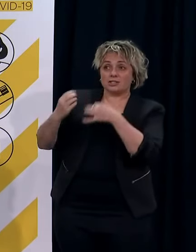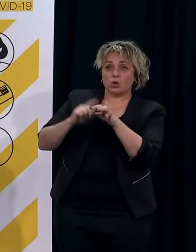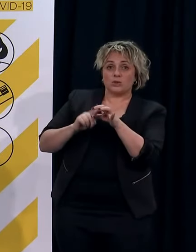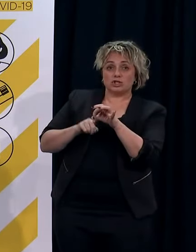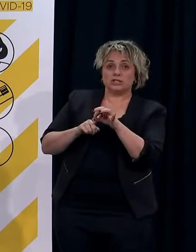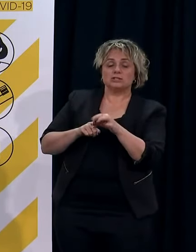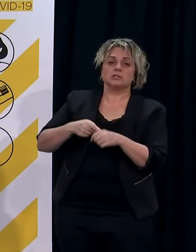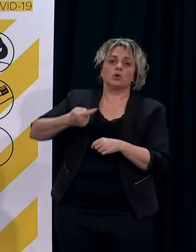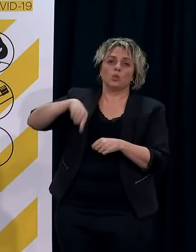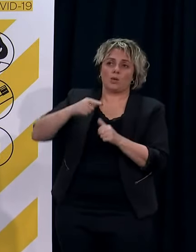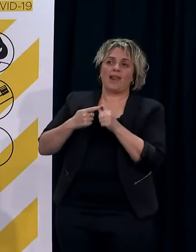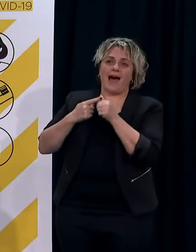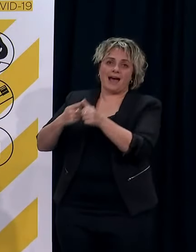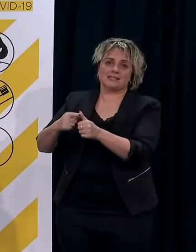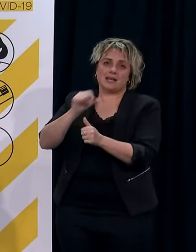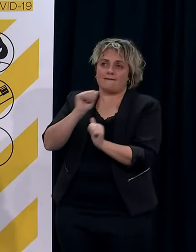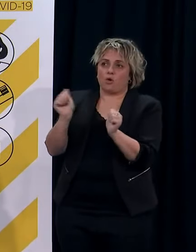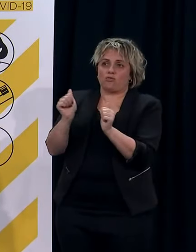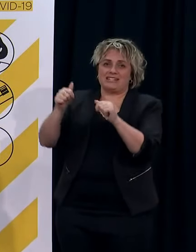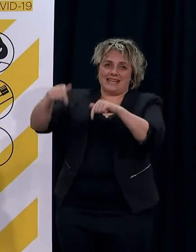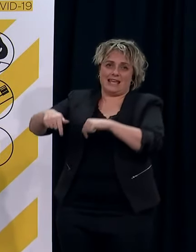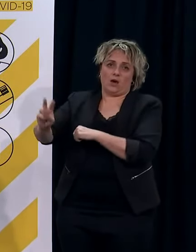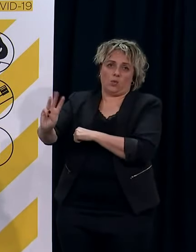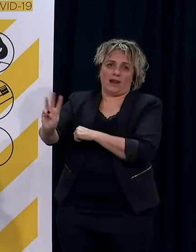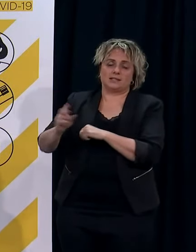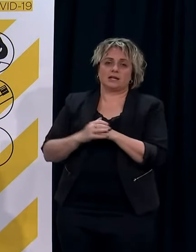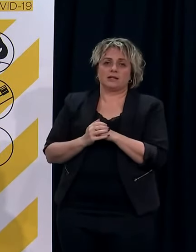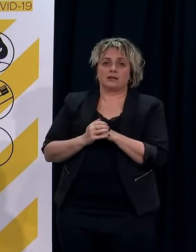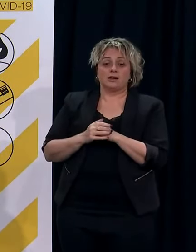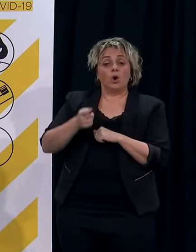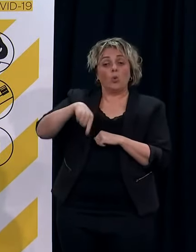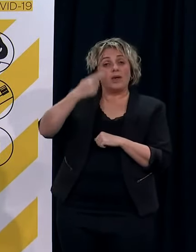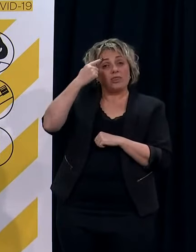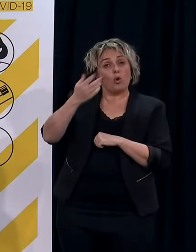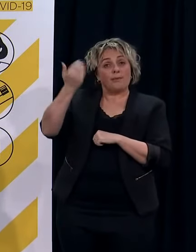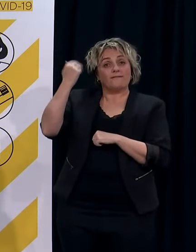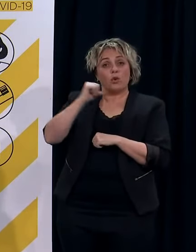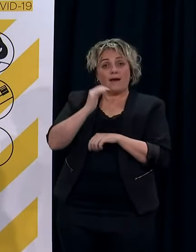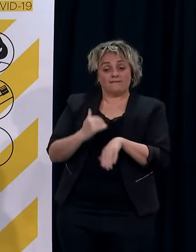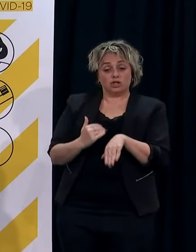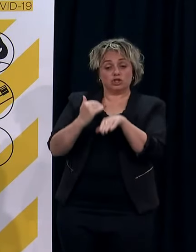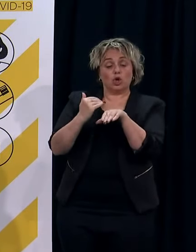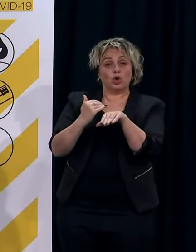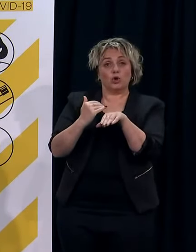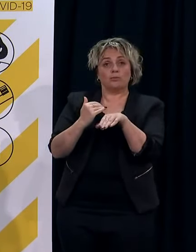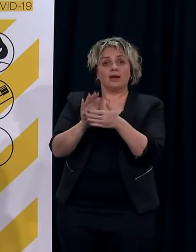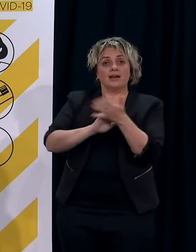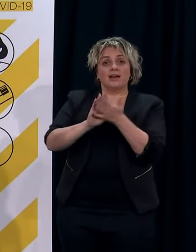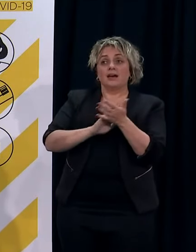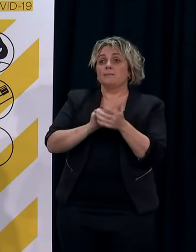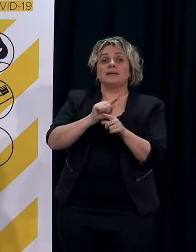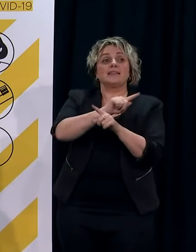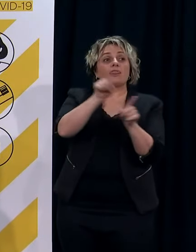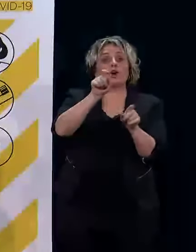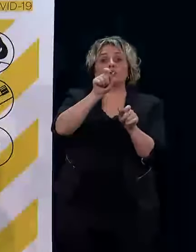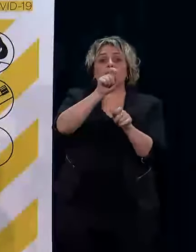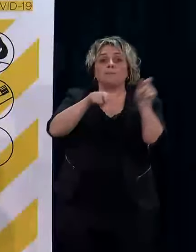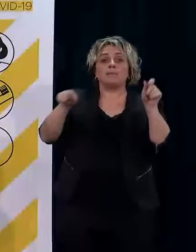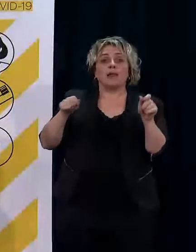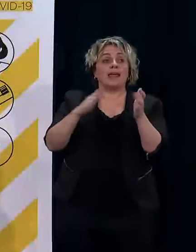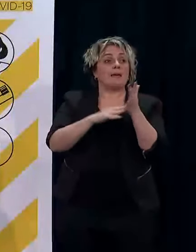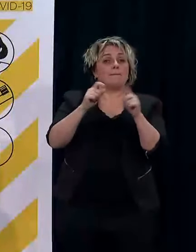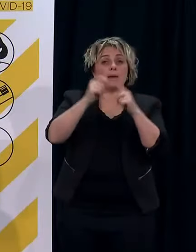in Wellington. But our view was that actually moving to an online forum would have enabled opposition MPs to access ministers from